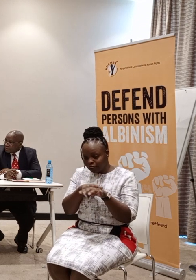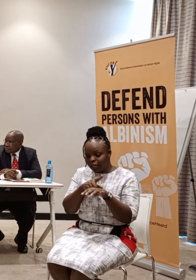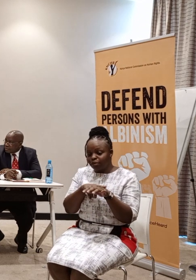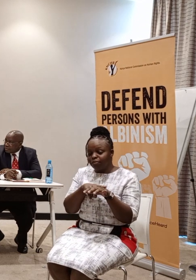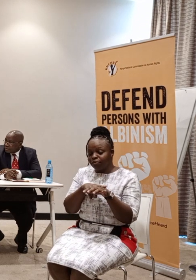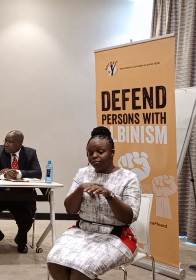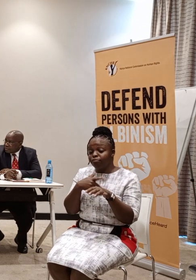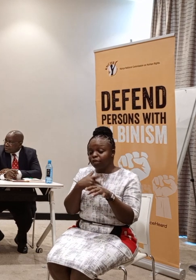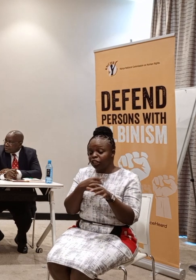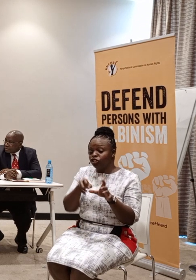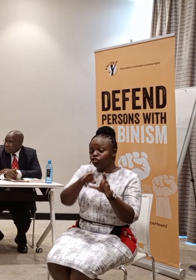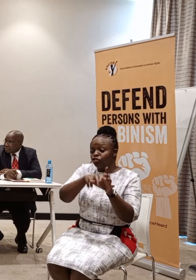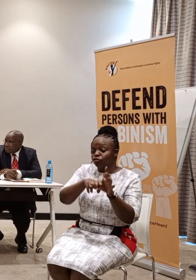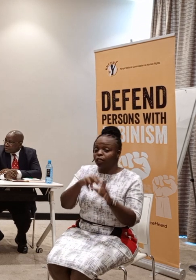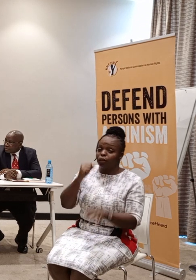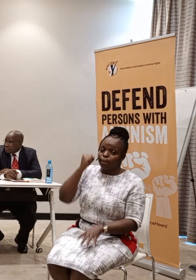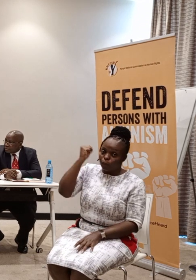in politics in